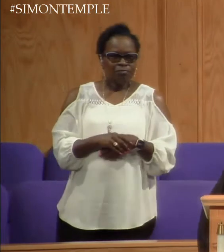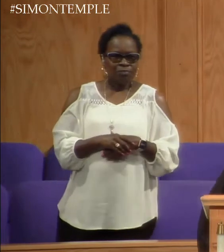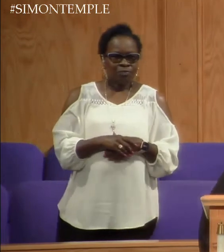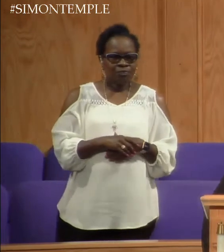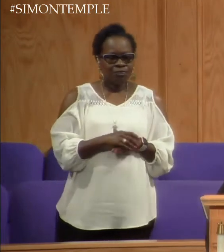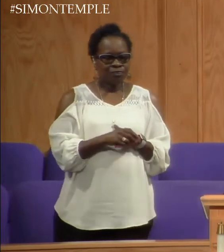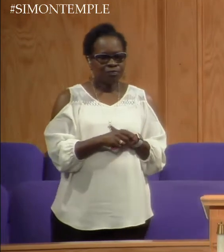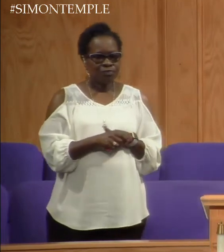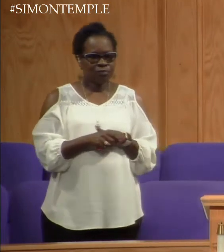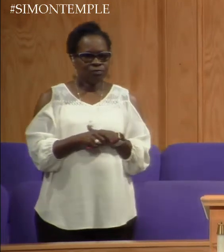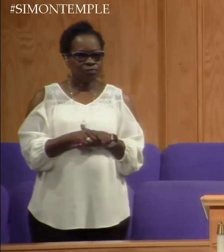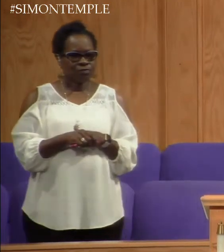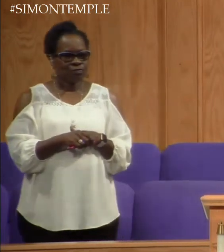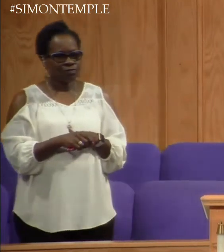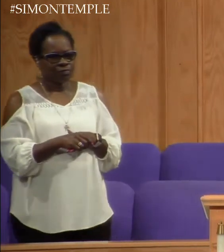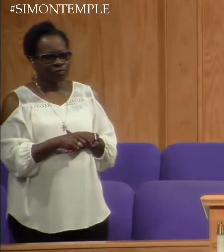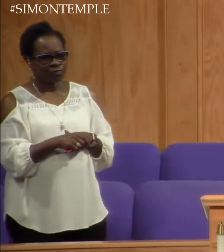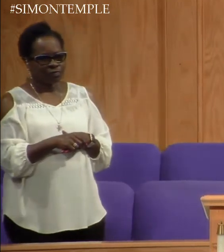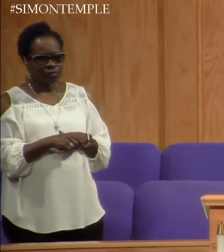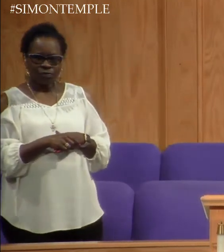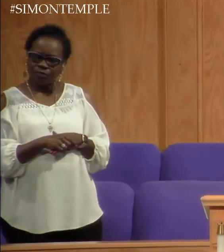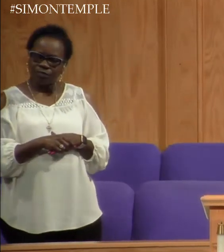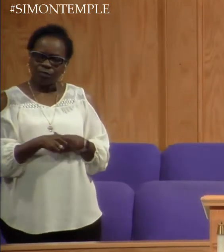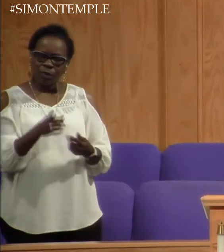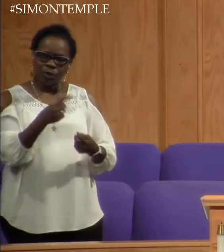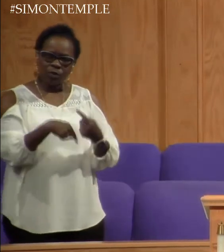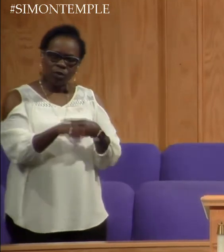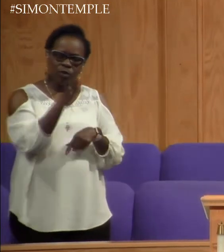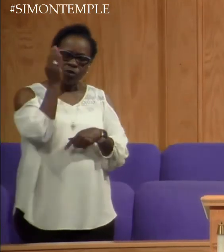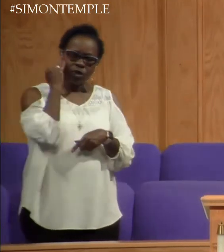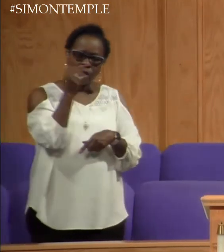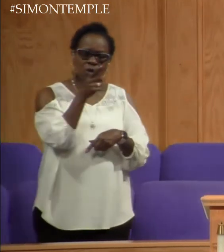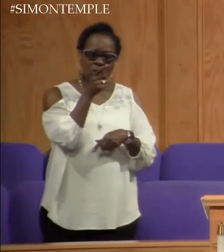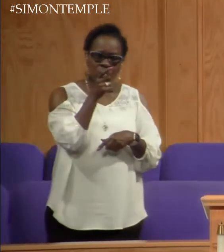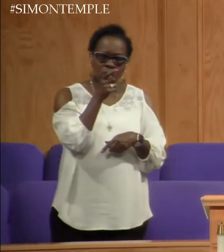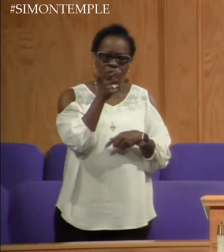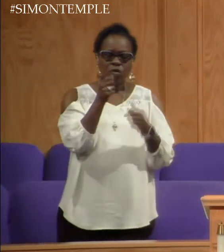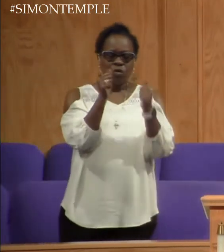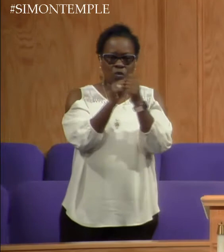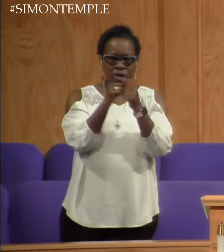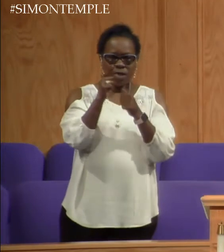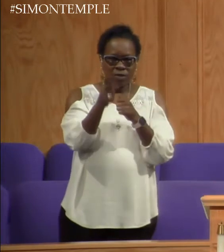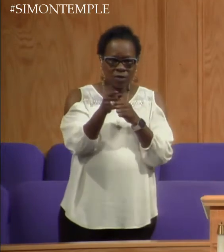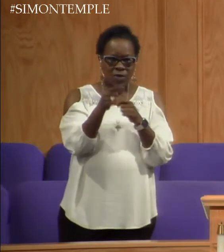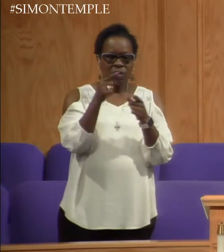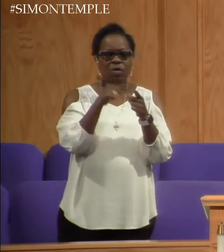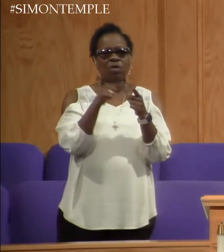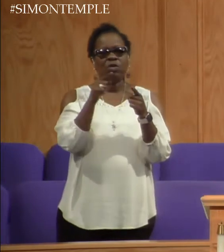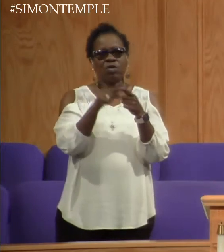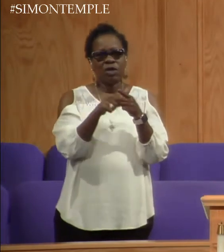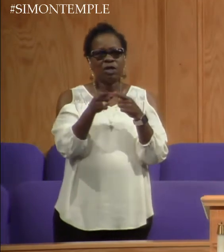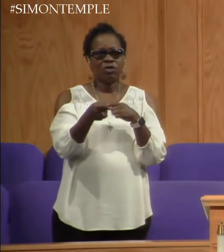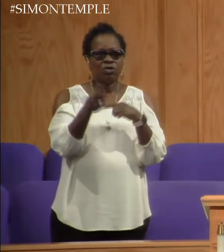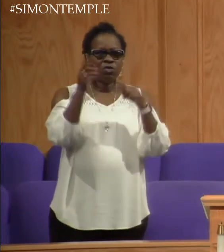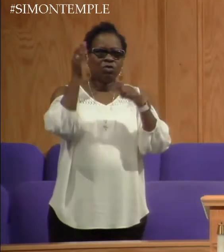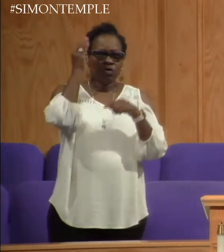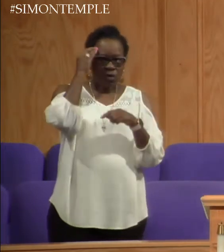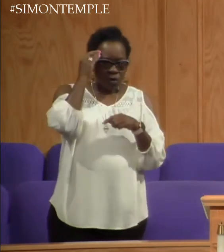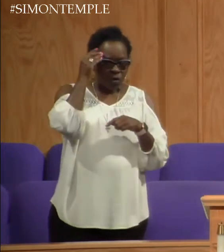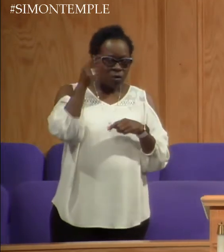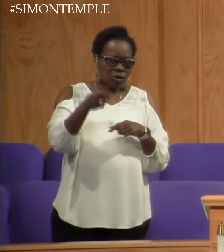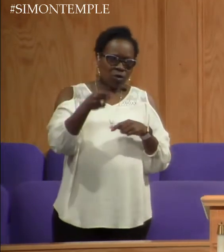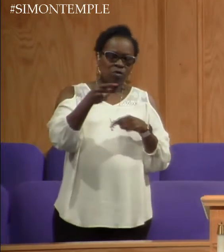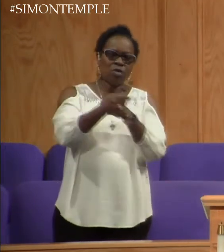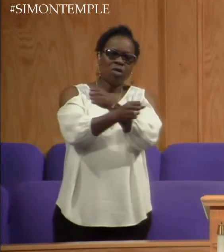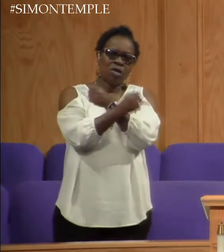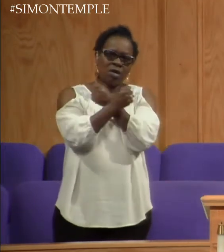God's will. All right. Once you are certain of who's with you, you can be certain that you are loved. Mm-hmm. My